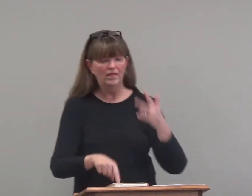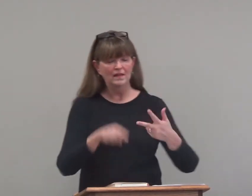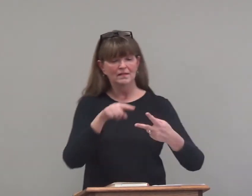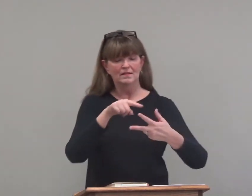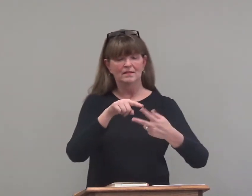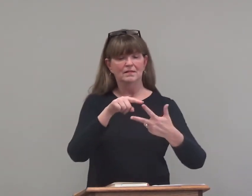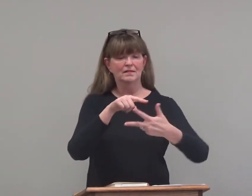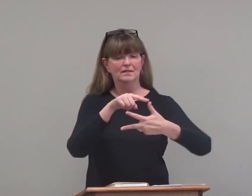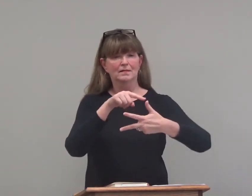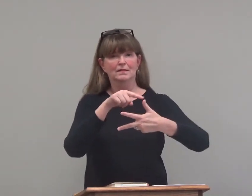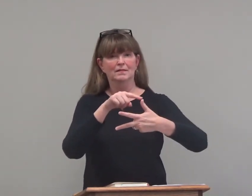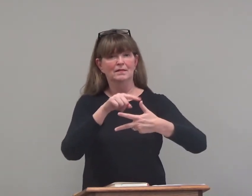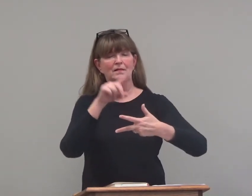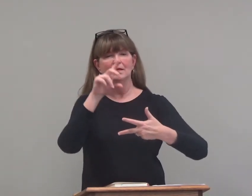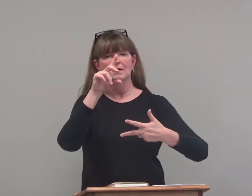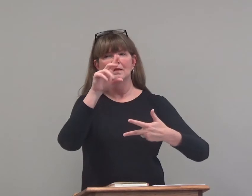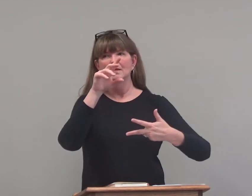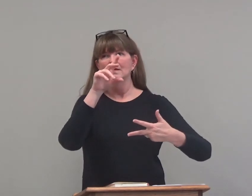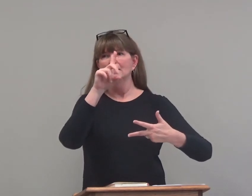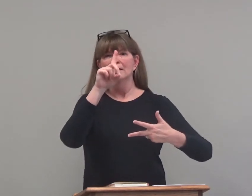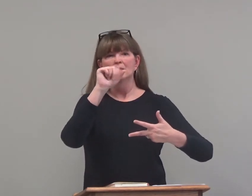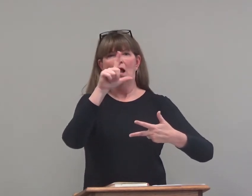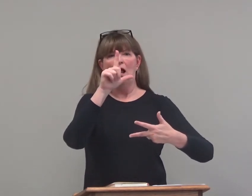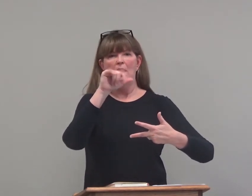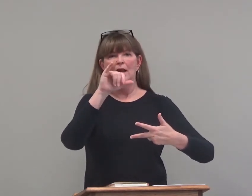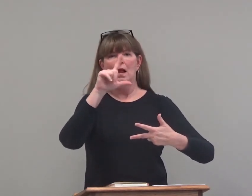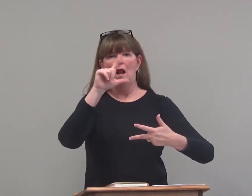difference between happiness and joy. And the Dalai Lama